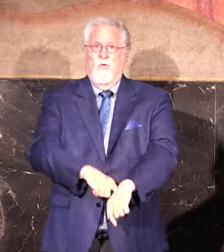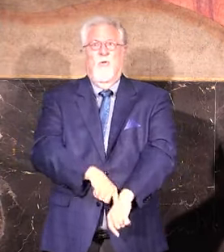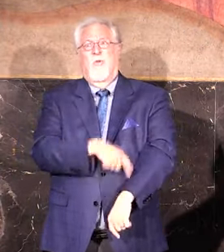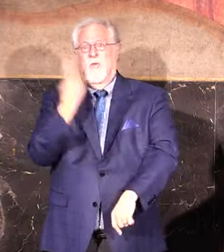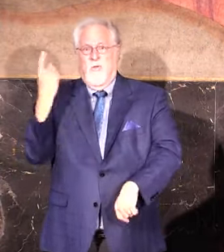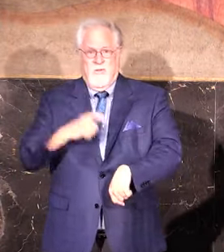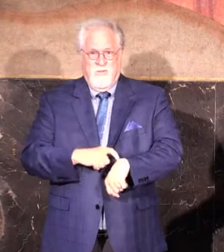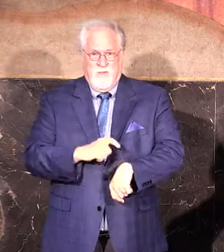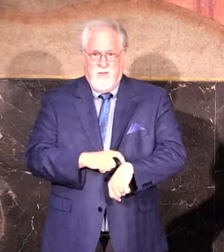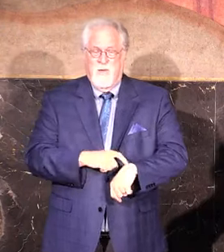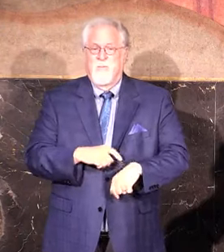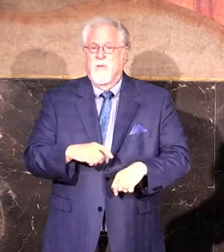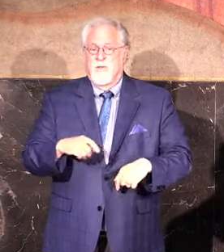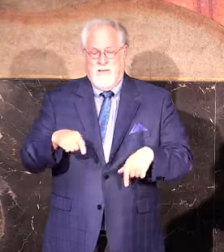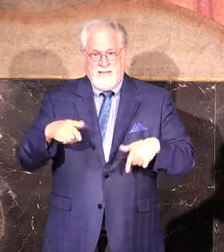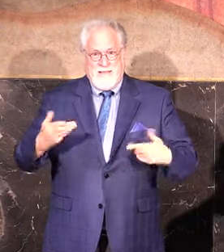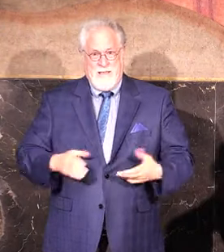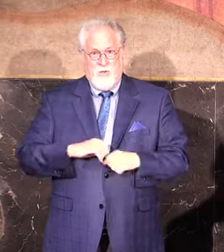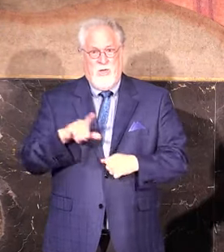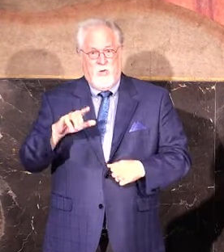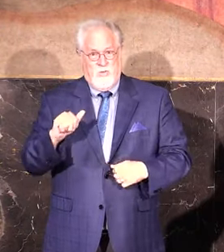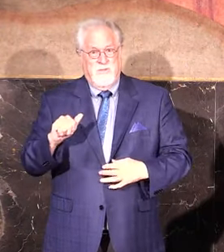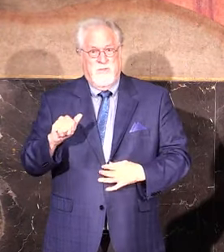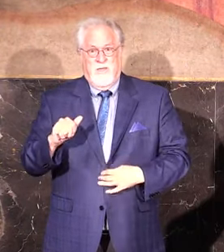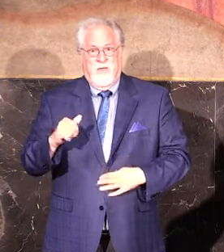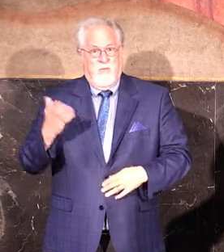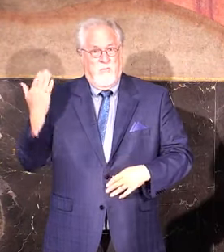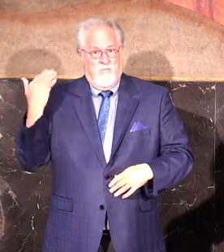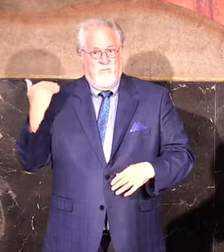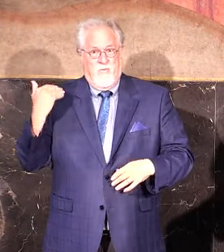time. It's been done here in Louisiana